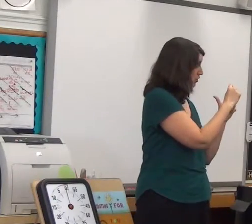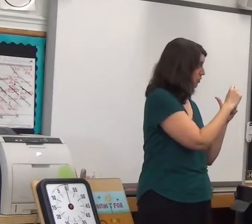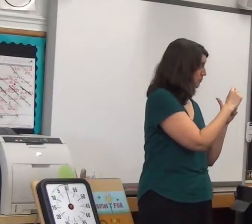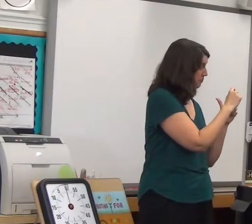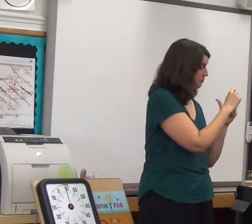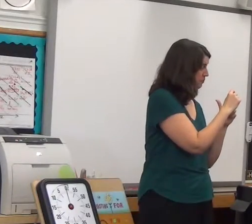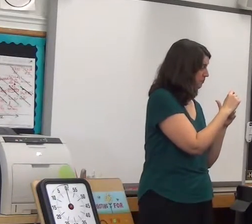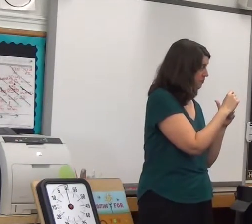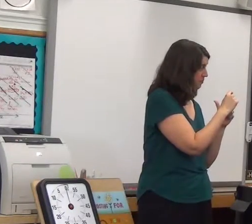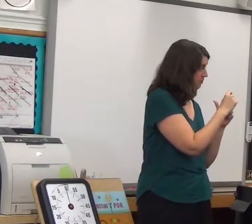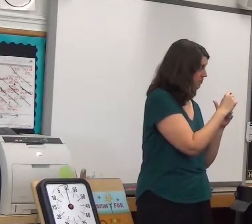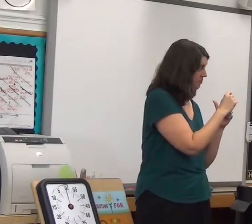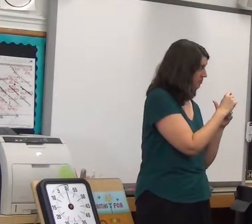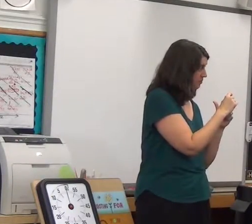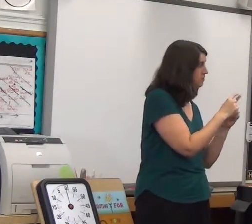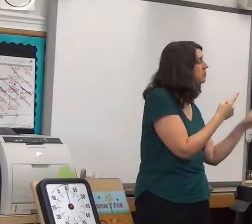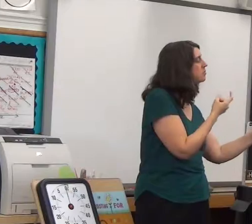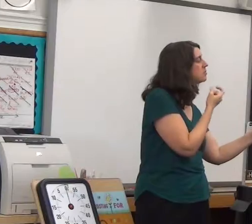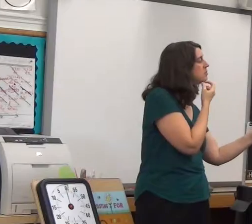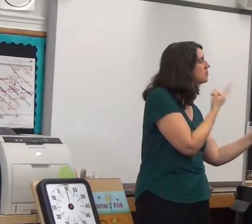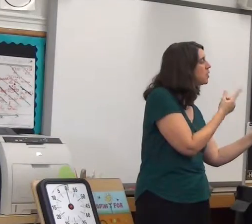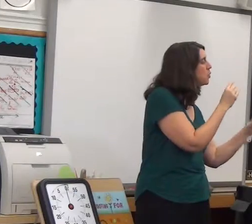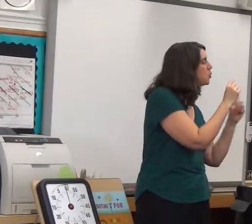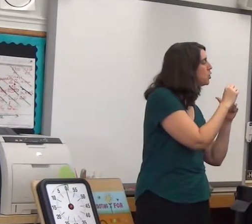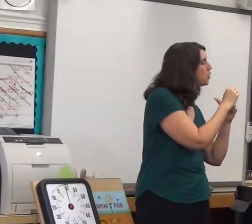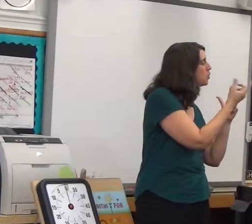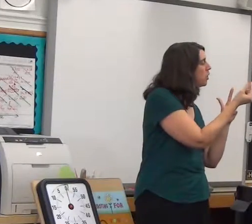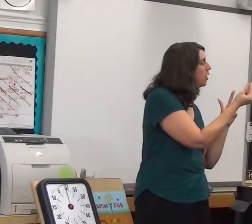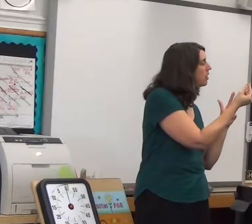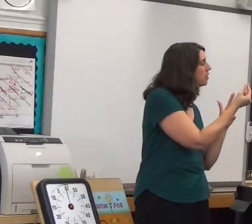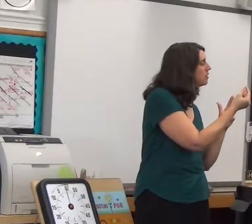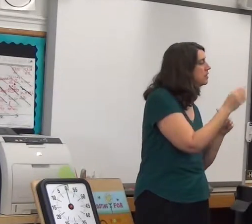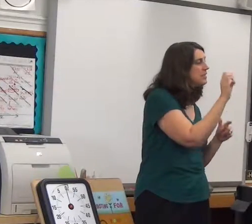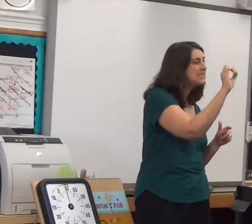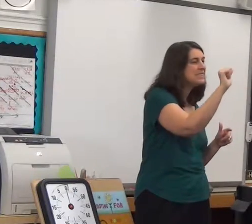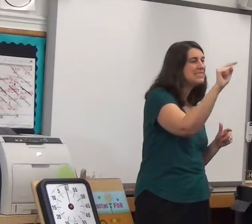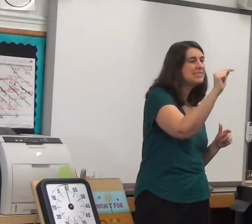All right. You may say your word now.